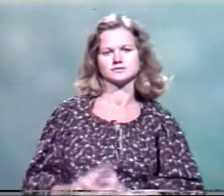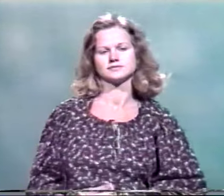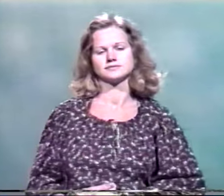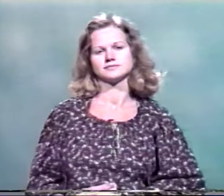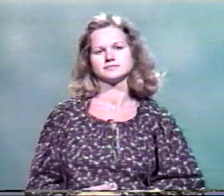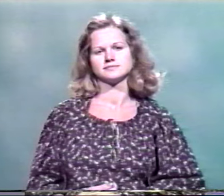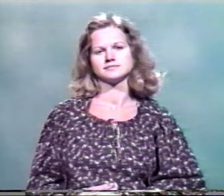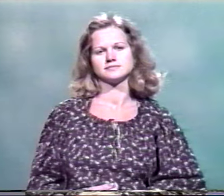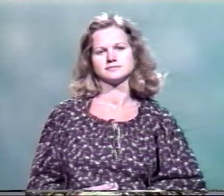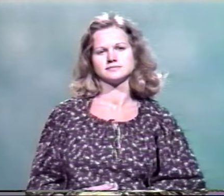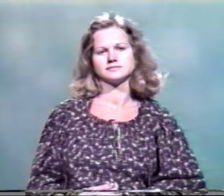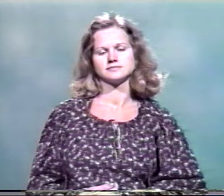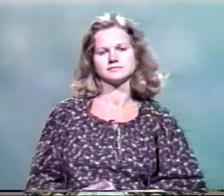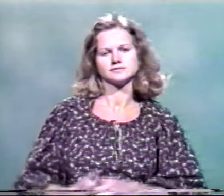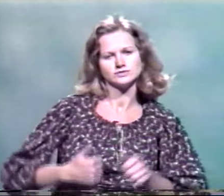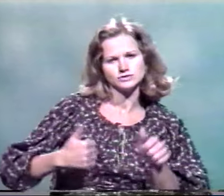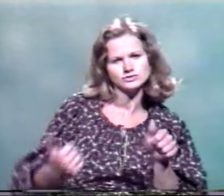To chase and chase and chase.